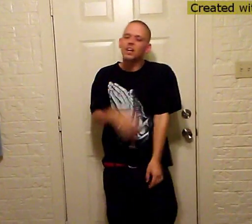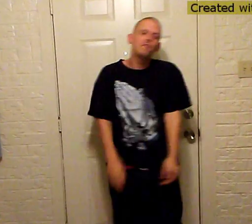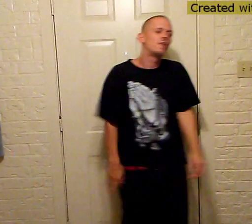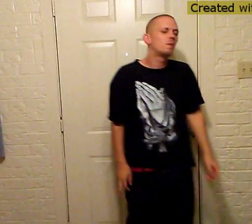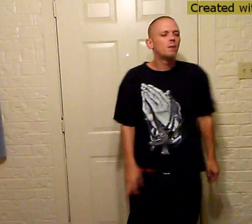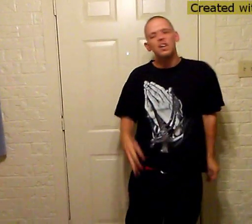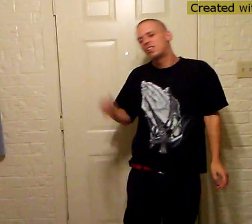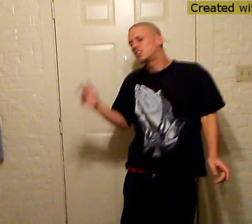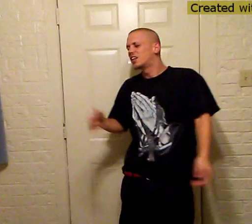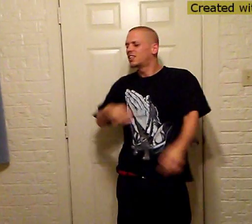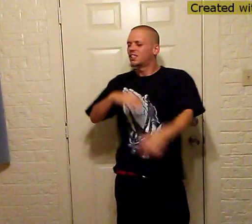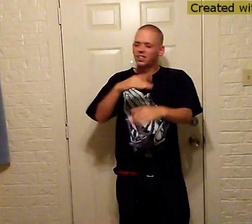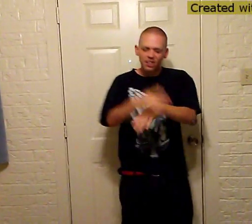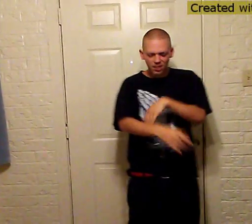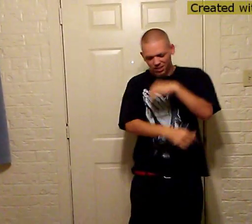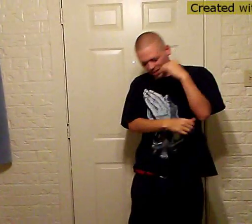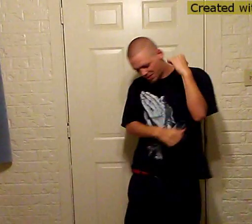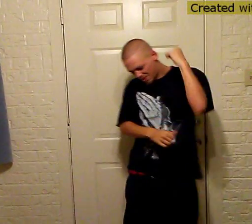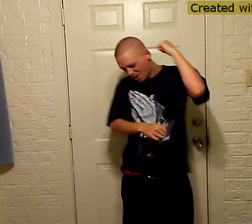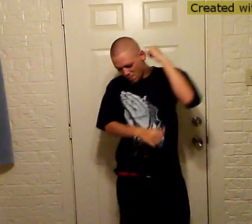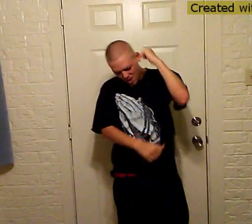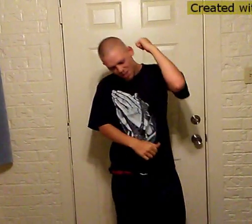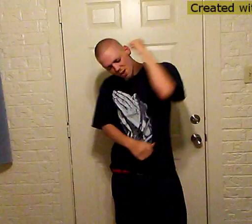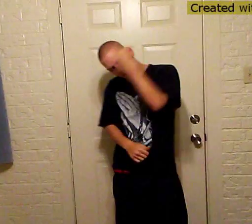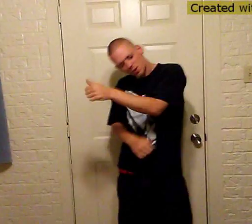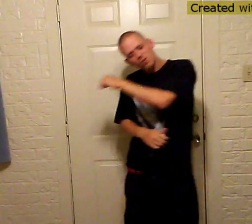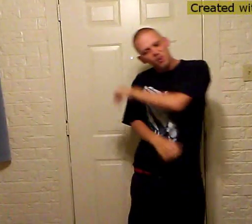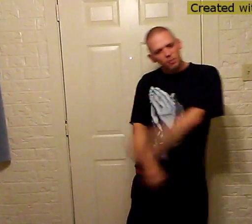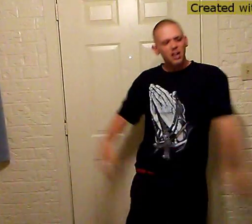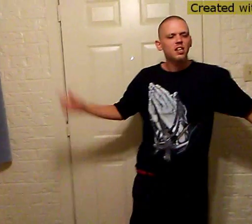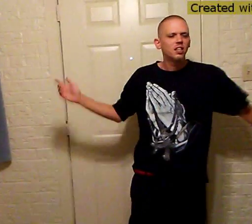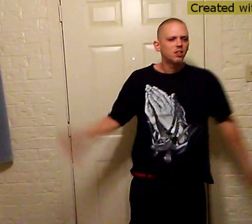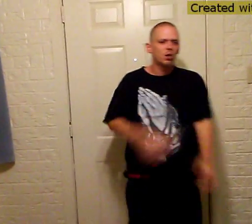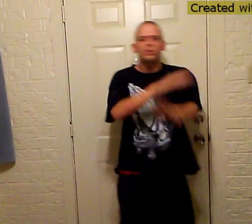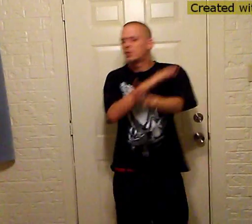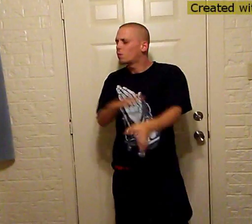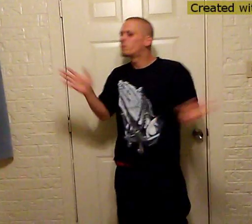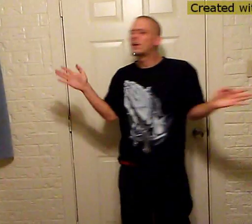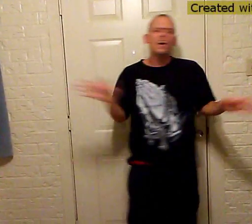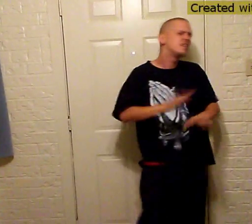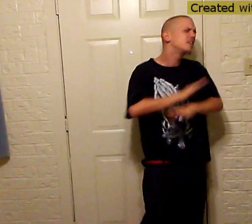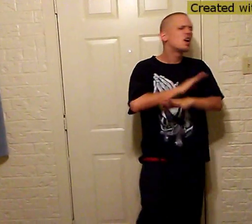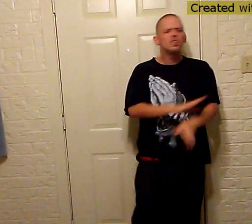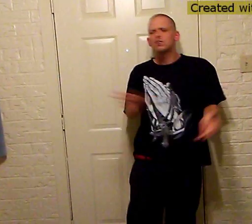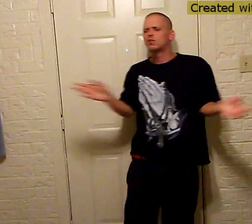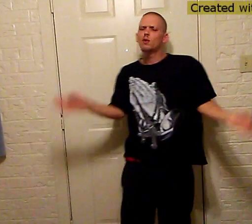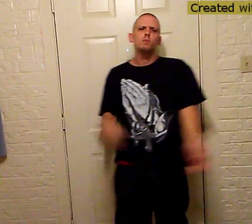forever, man. Continue to make your music, man. Don't let nobody call you stupid,